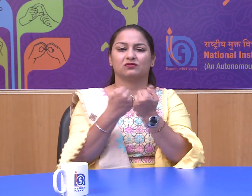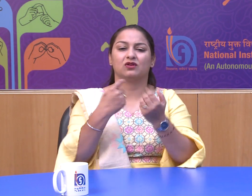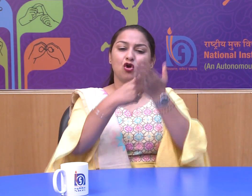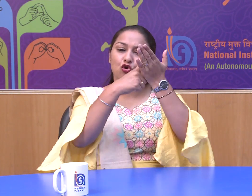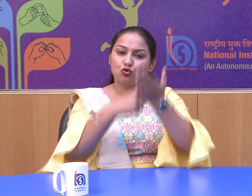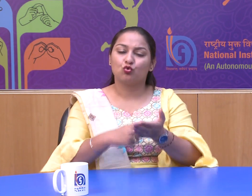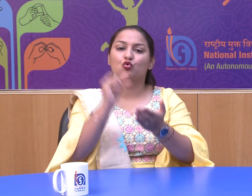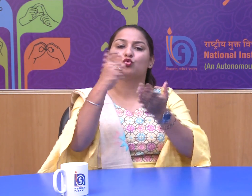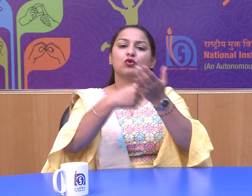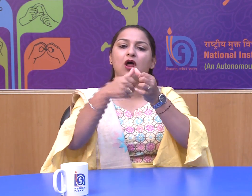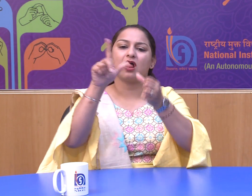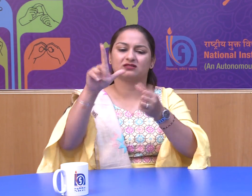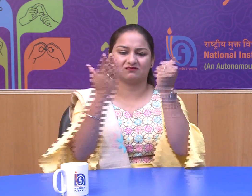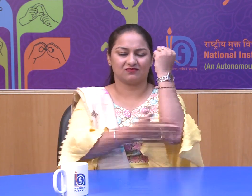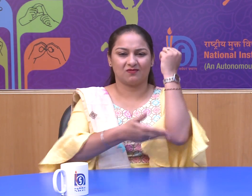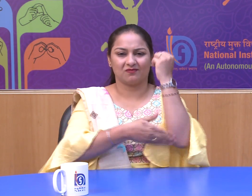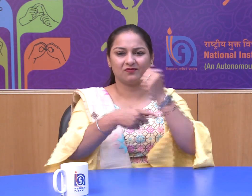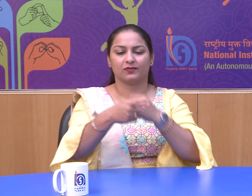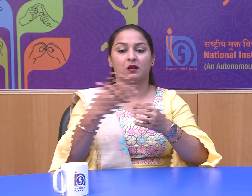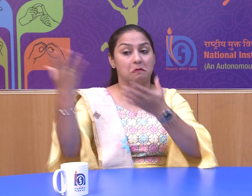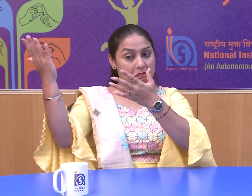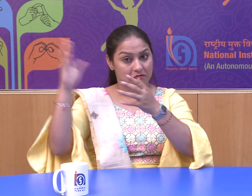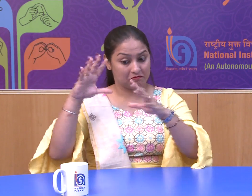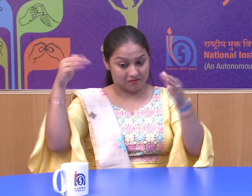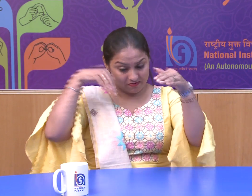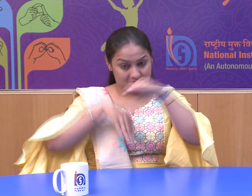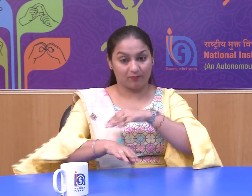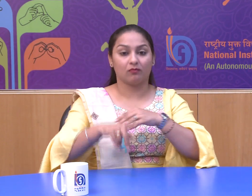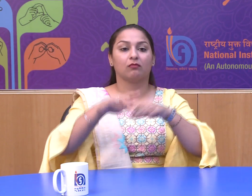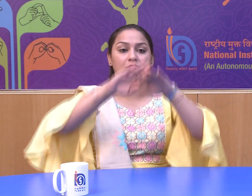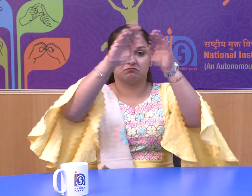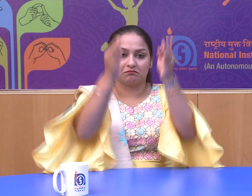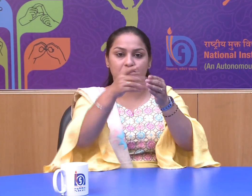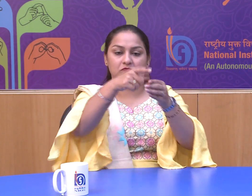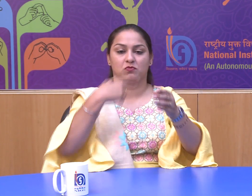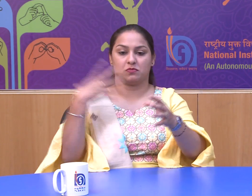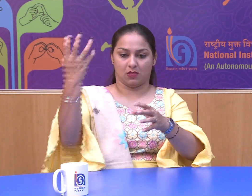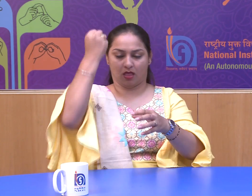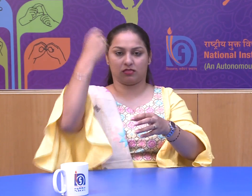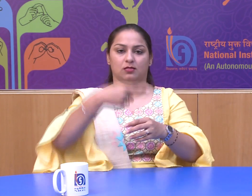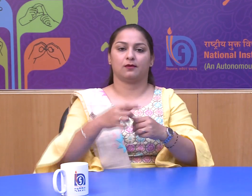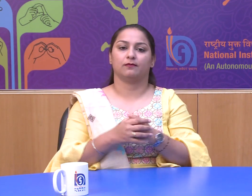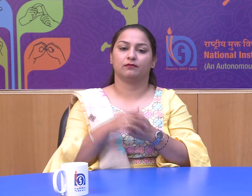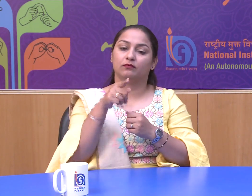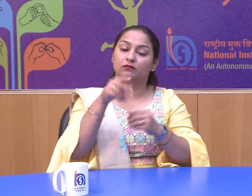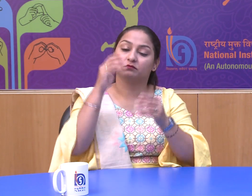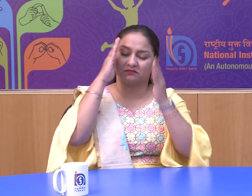rurals and bring them under his domain. He devoted